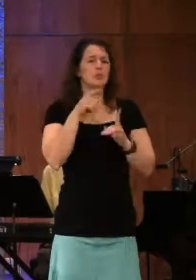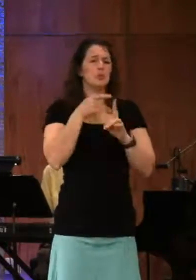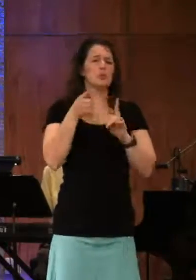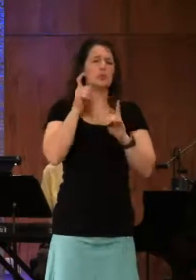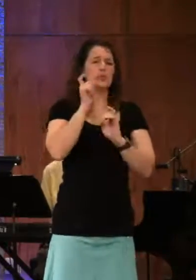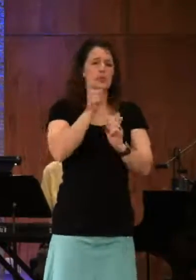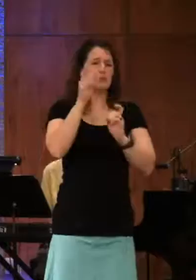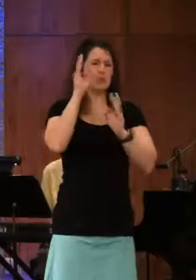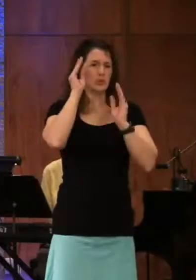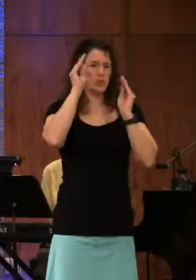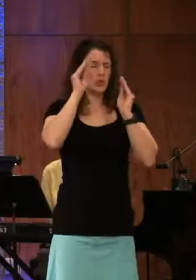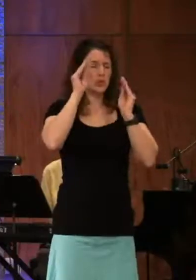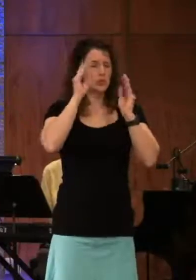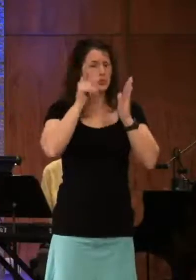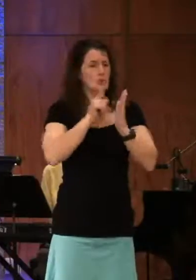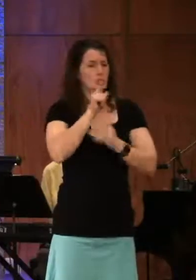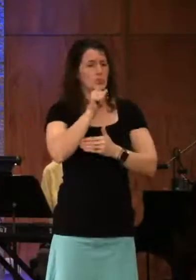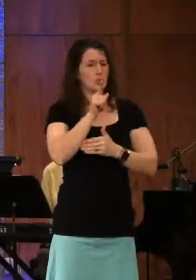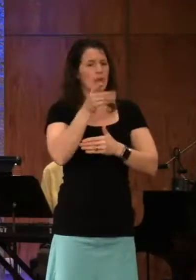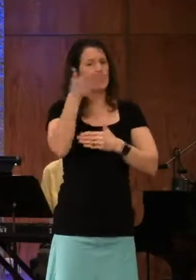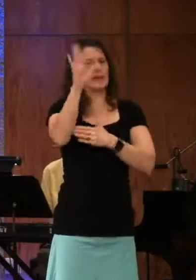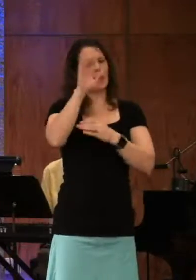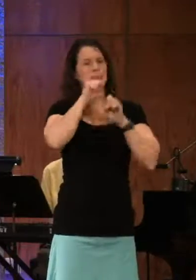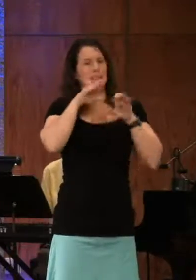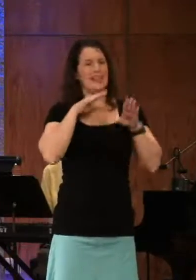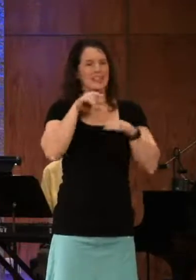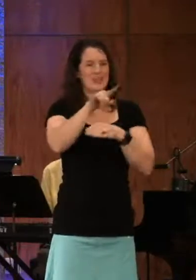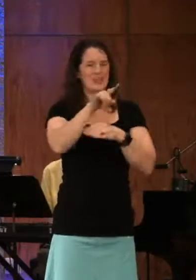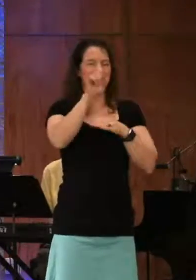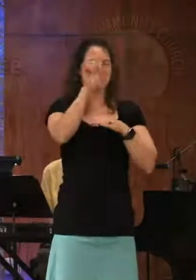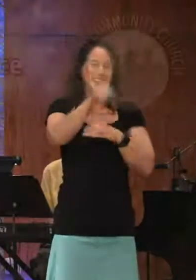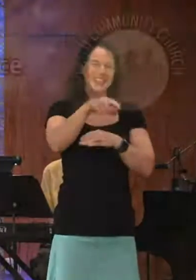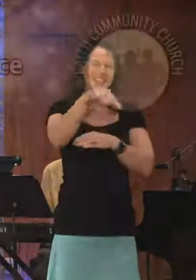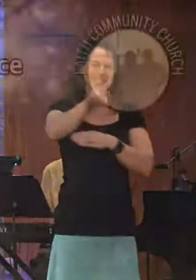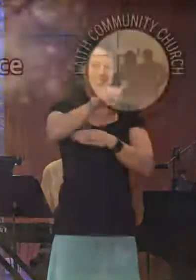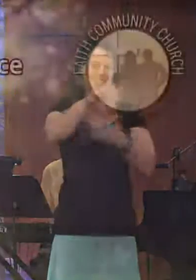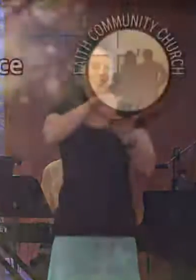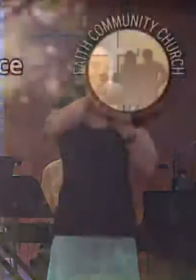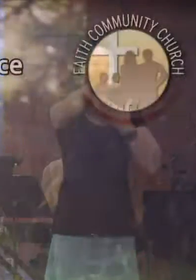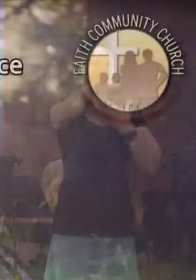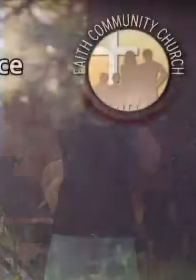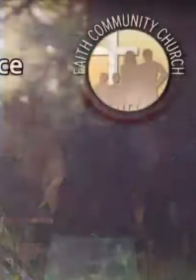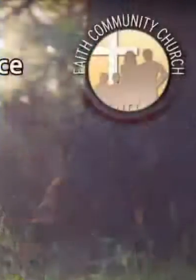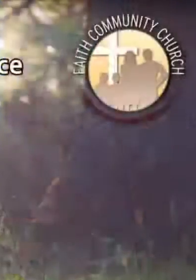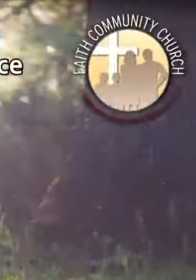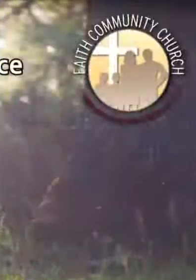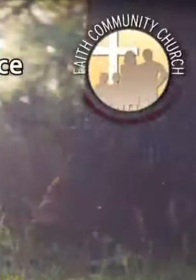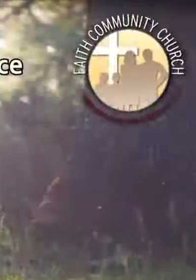given truth. And God bless you. Yes, you are dismissed.